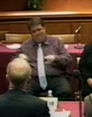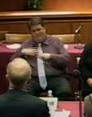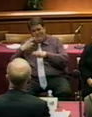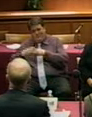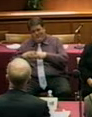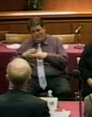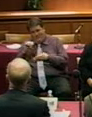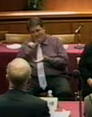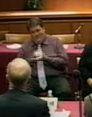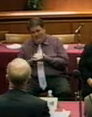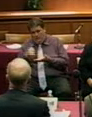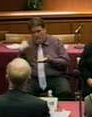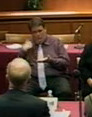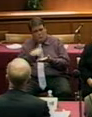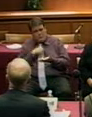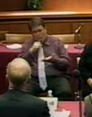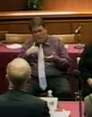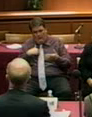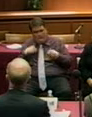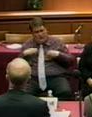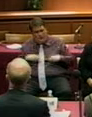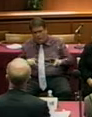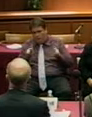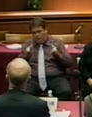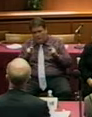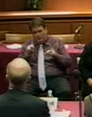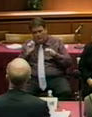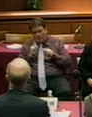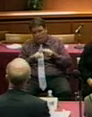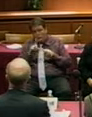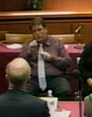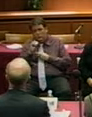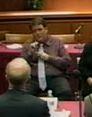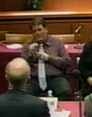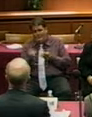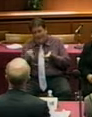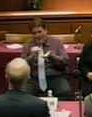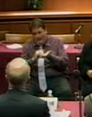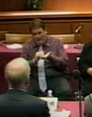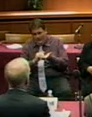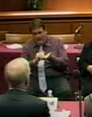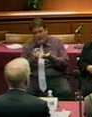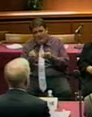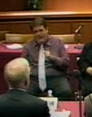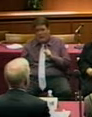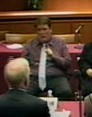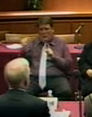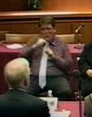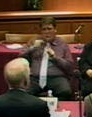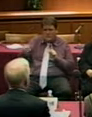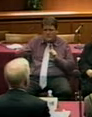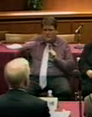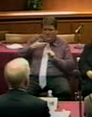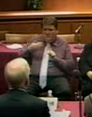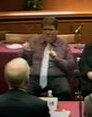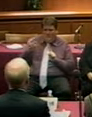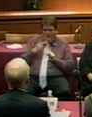that opportunity to do it again. And then it goes back. Well, then, secondly,